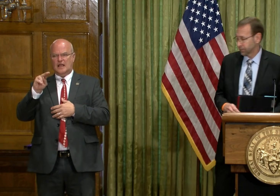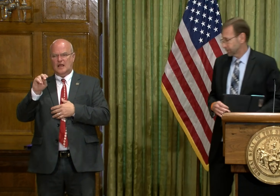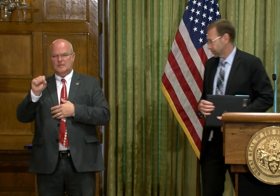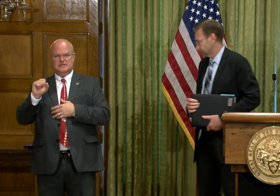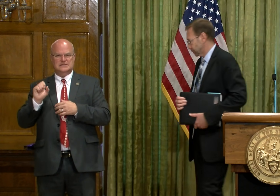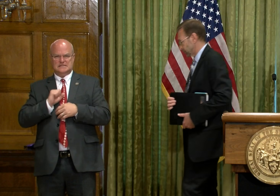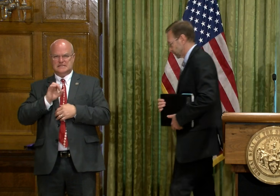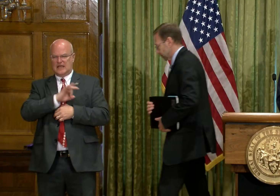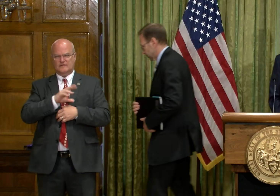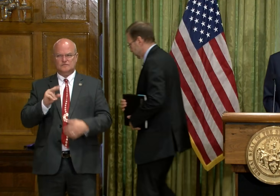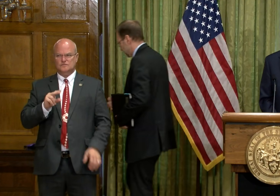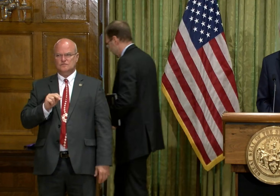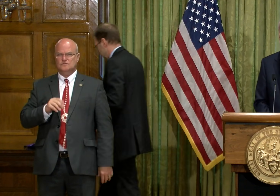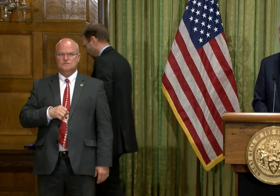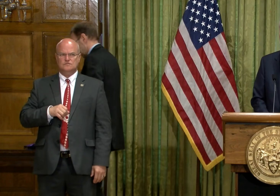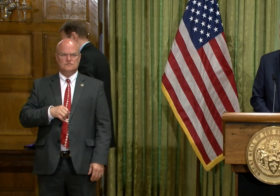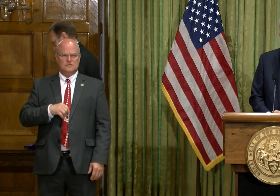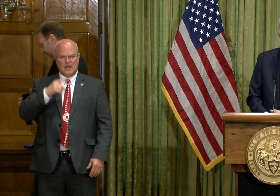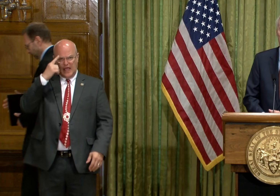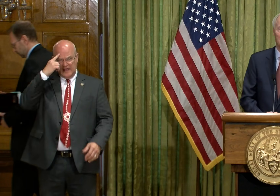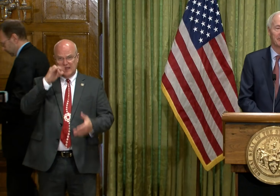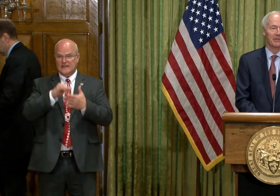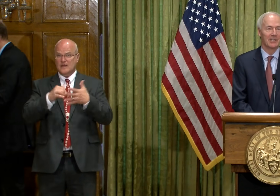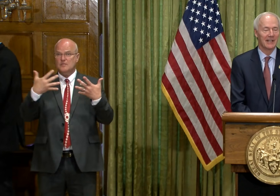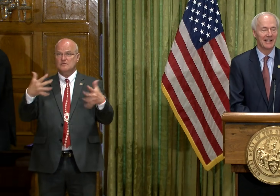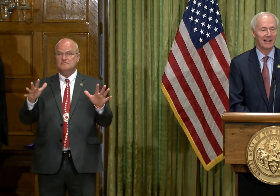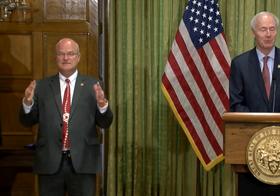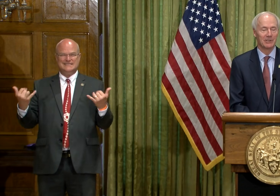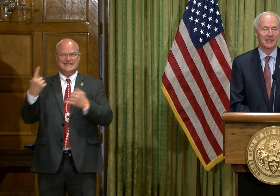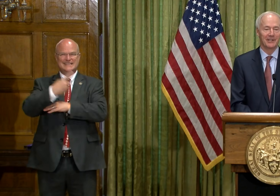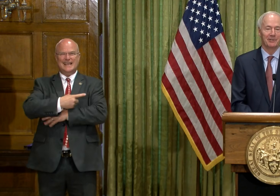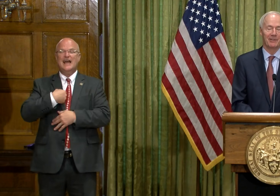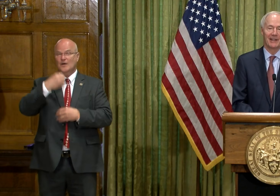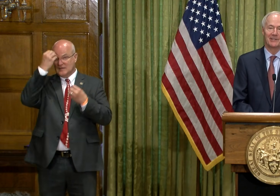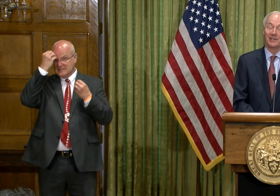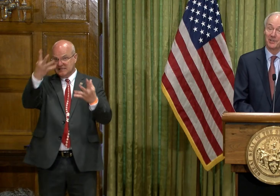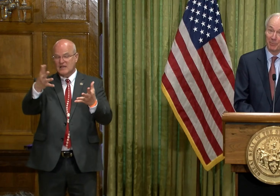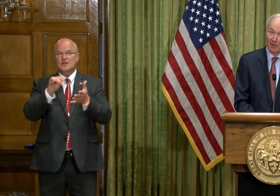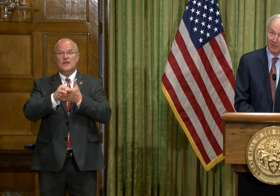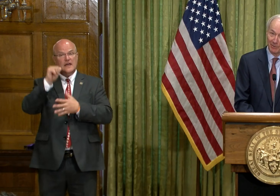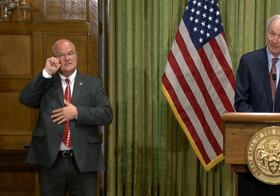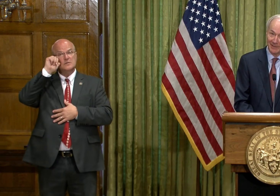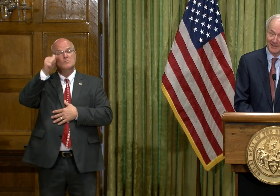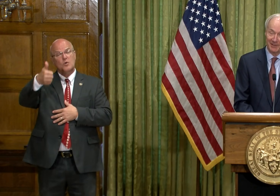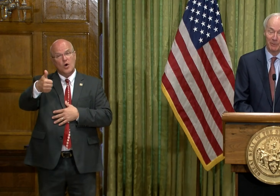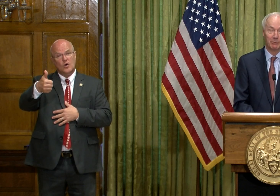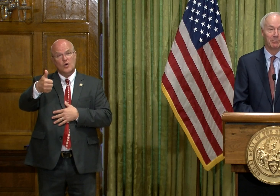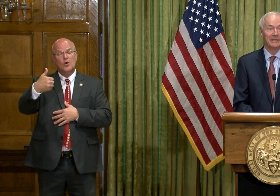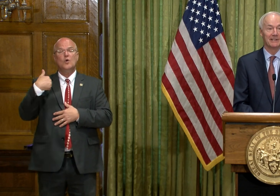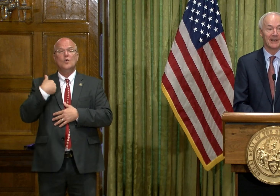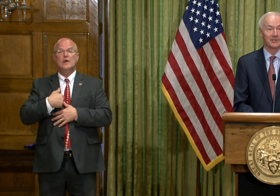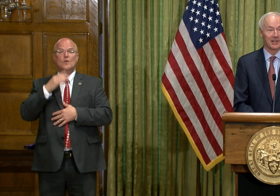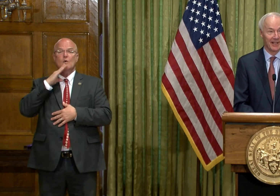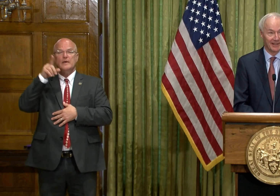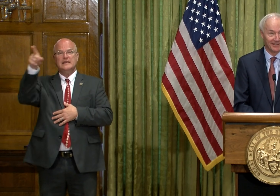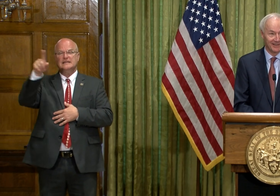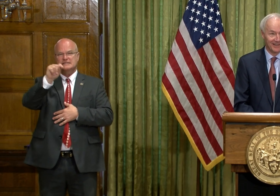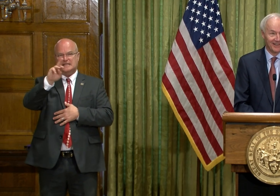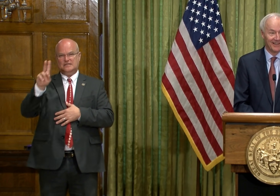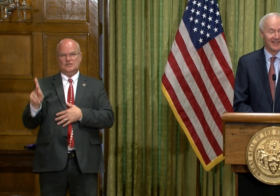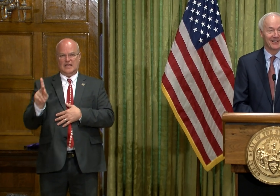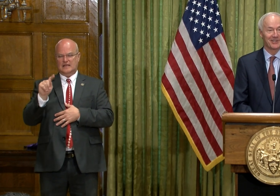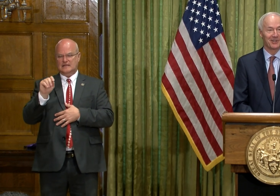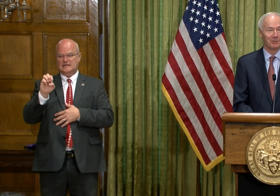staff. Okay, I think that will be good for today. I will tell you that tomorrow we will be in